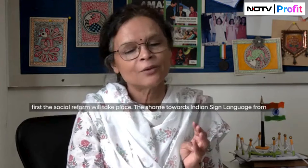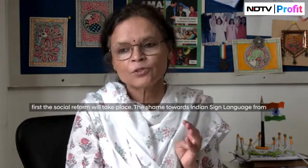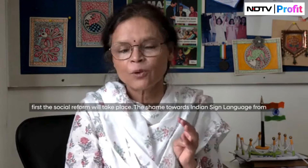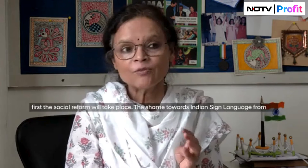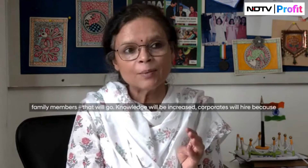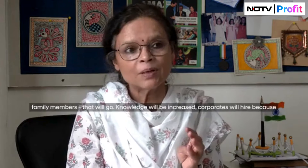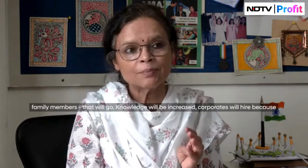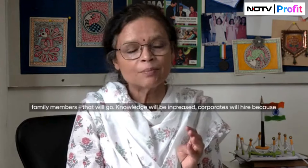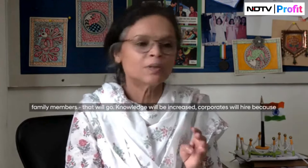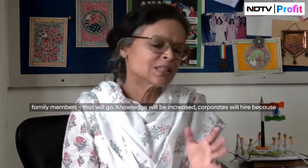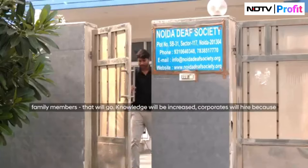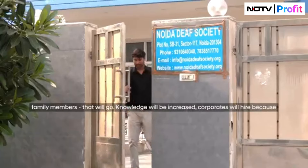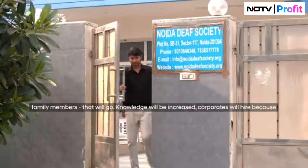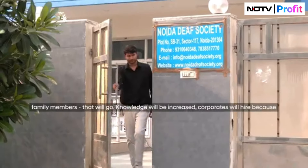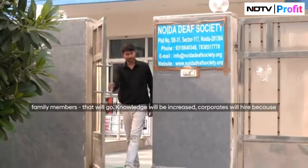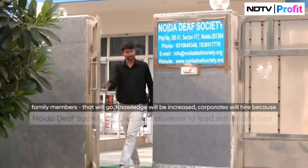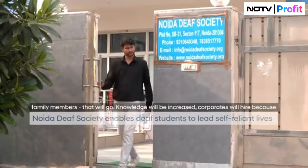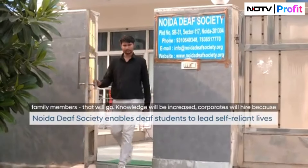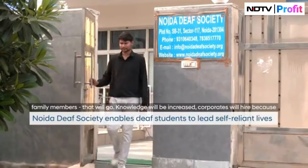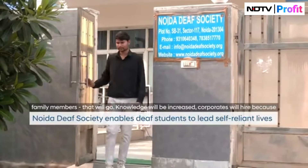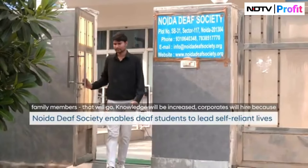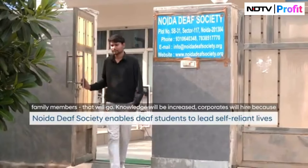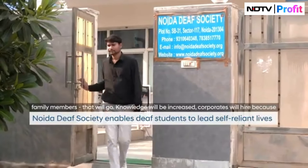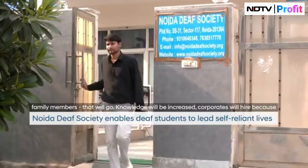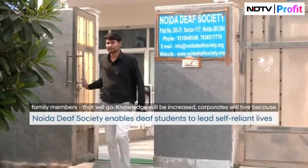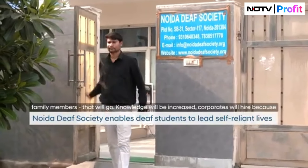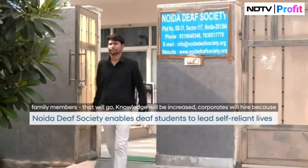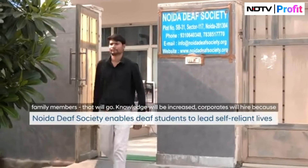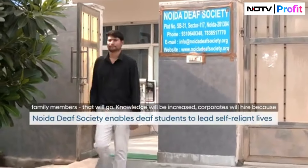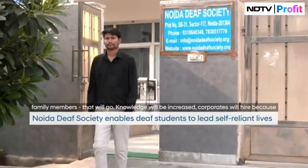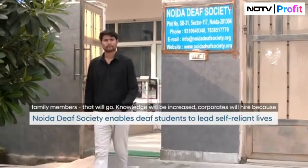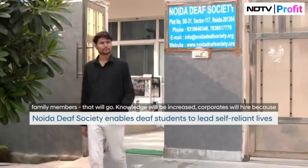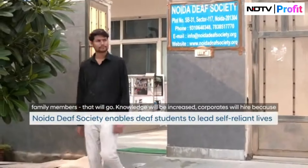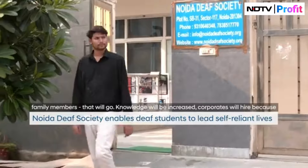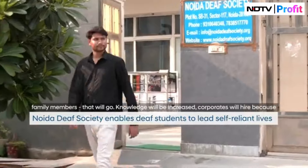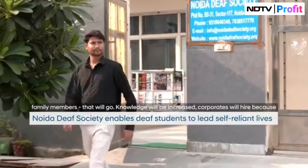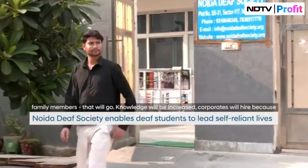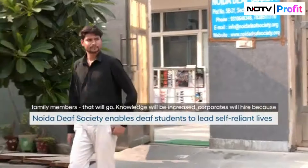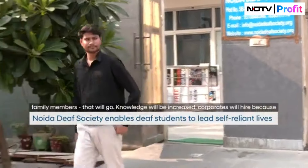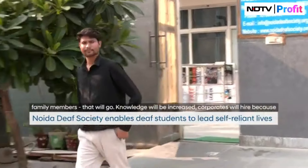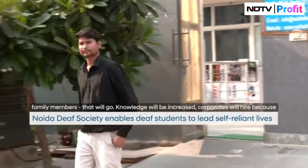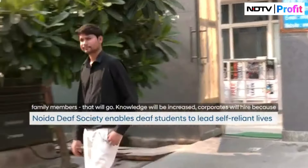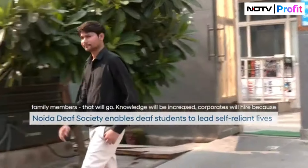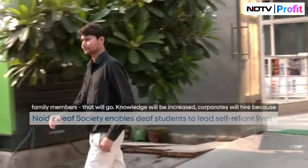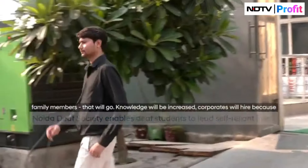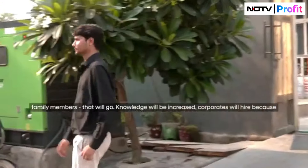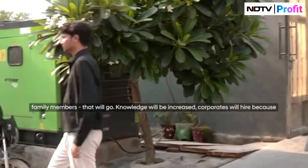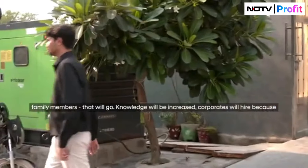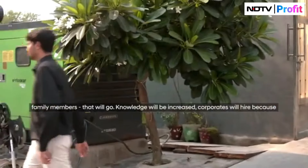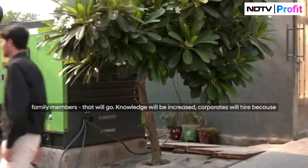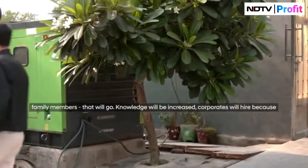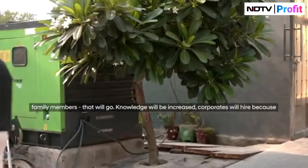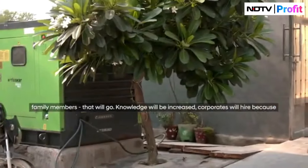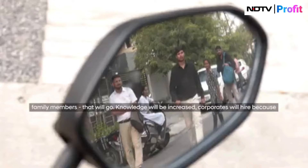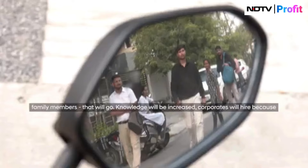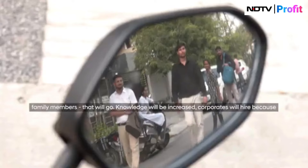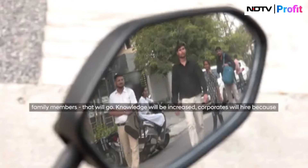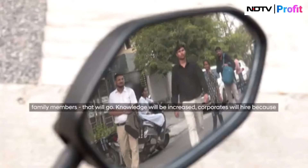Language from family members, that will go. Knowledge will be increased. Corporates will hire. Because now